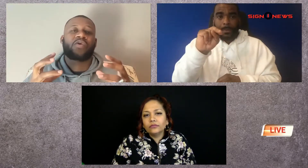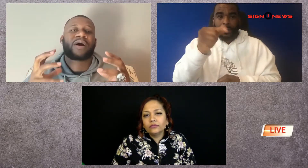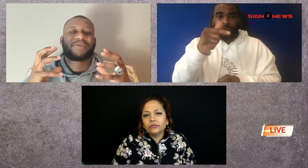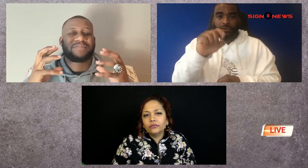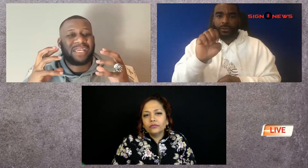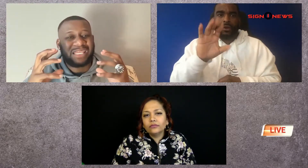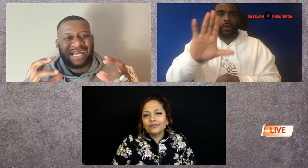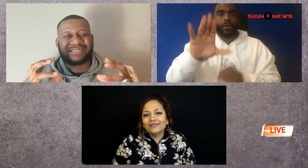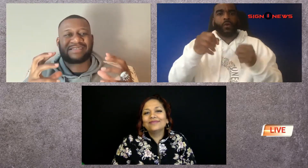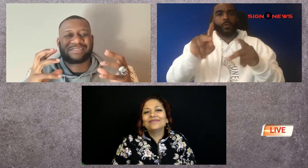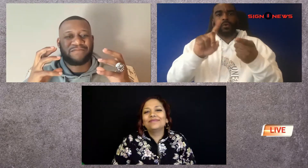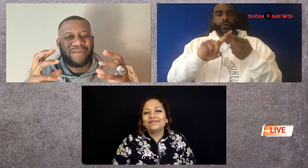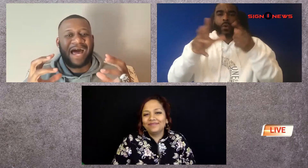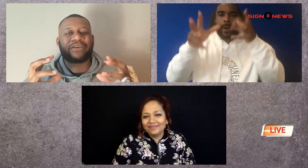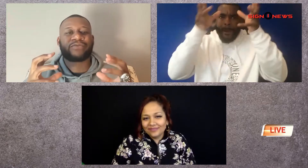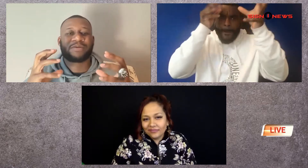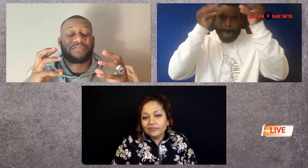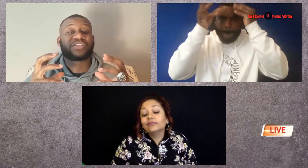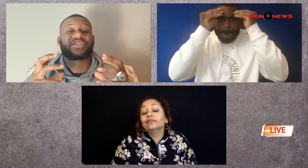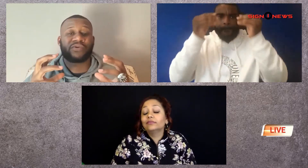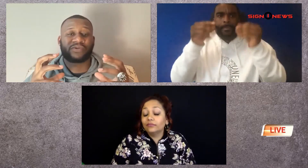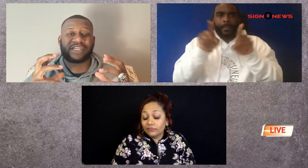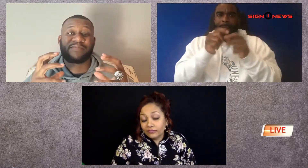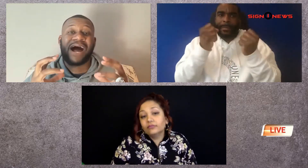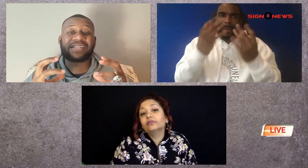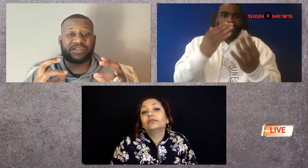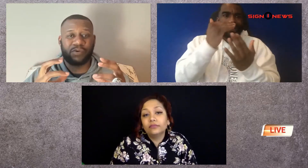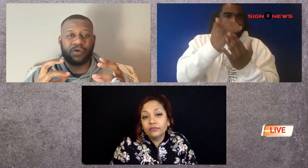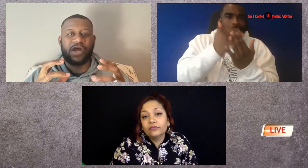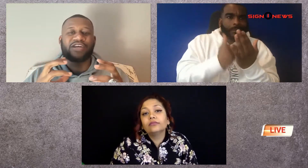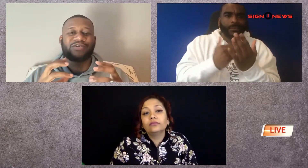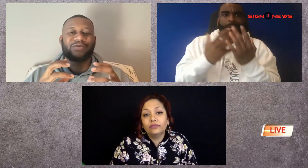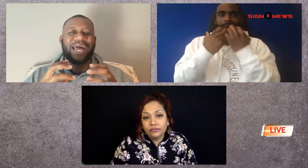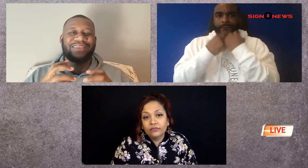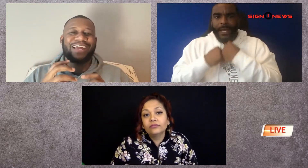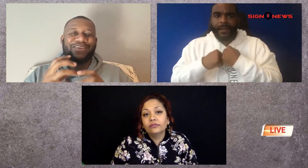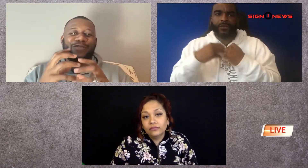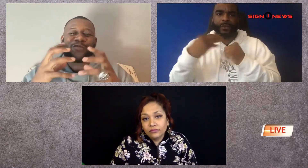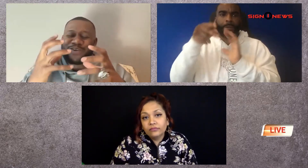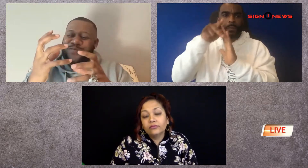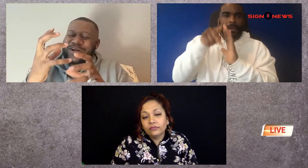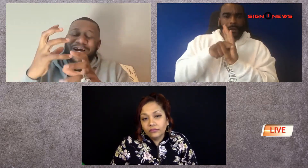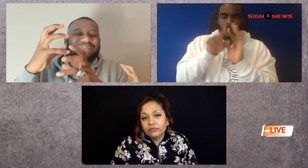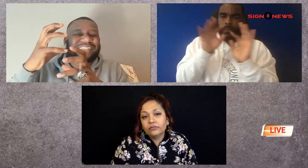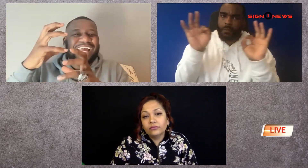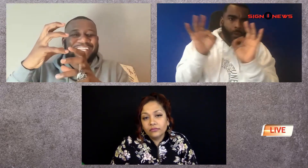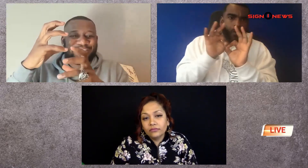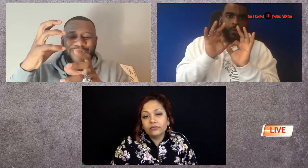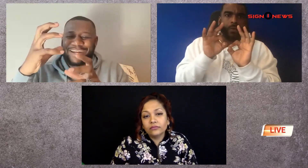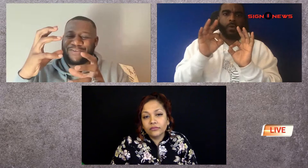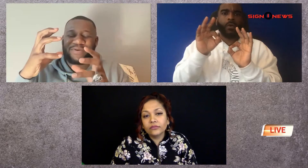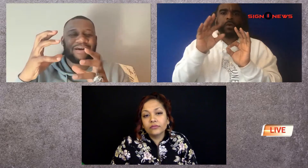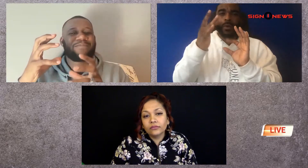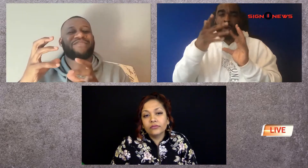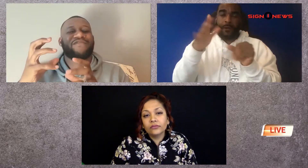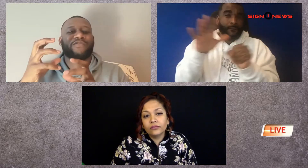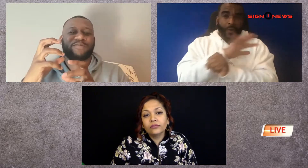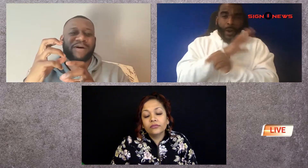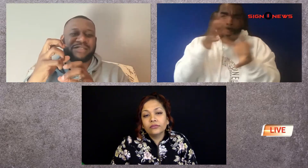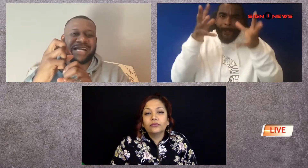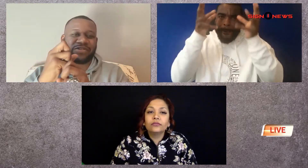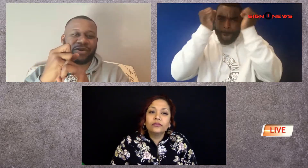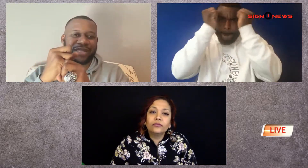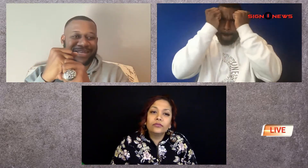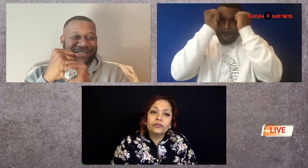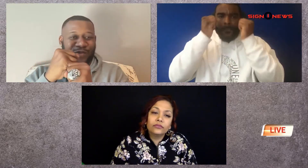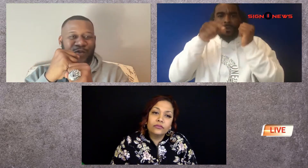to soak up as many lessons and values and principles as possible, so that then when you become saturated, you become this full